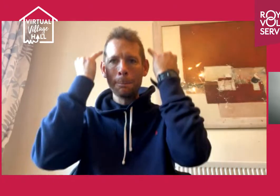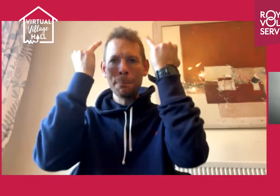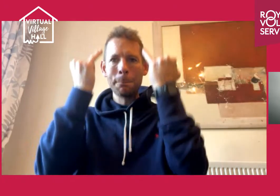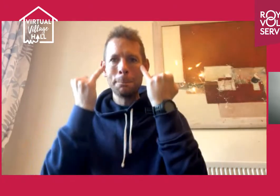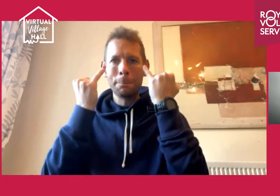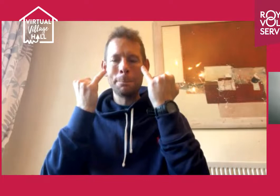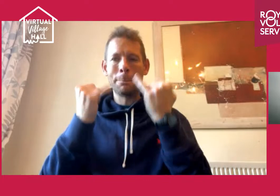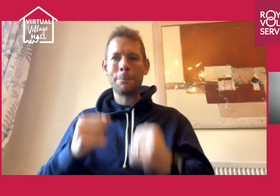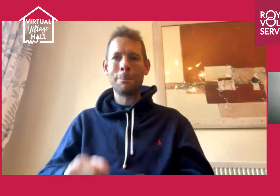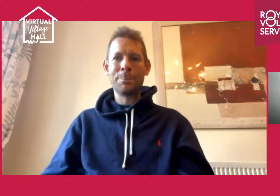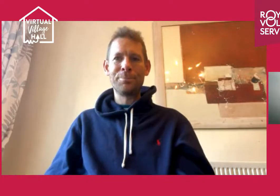And sheep.